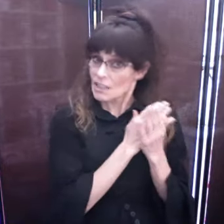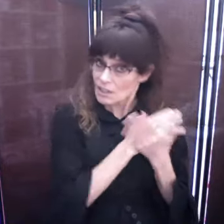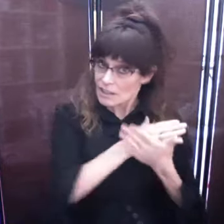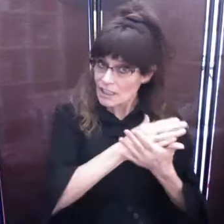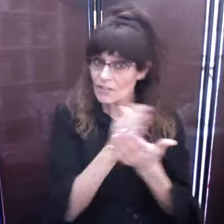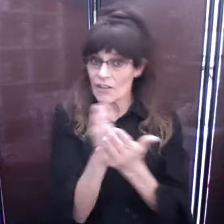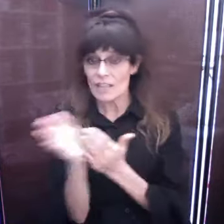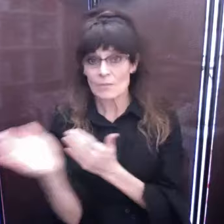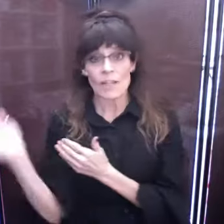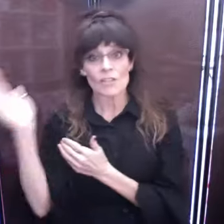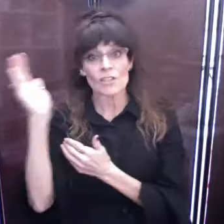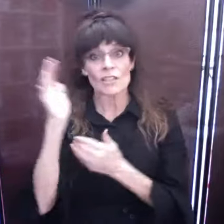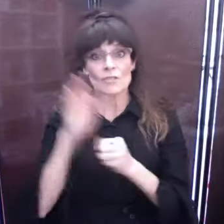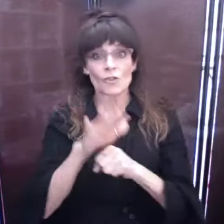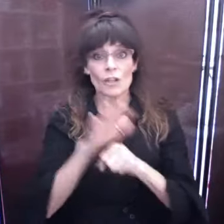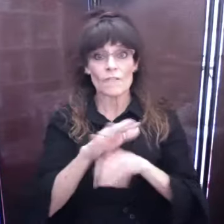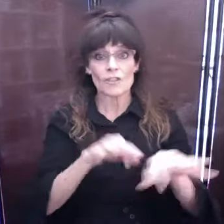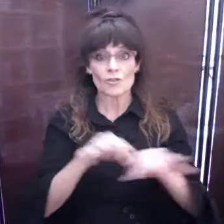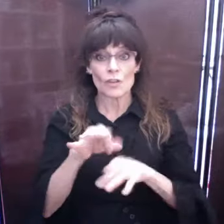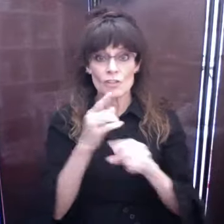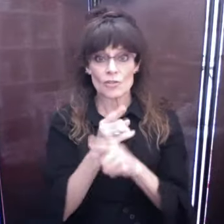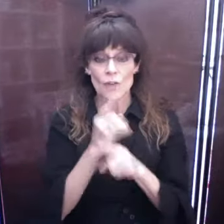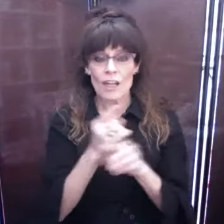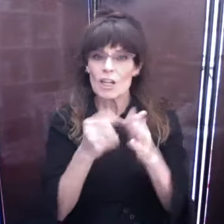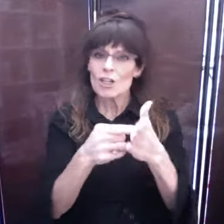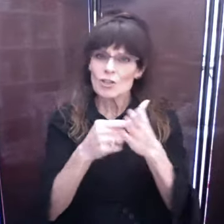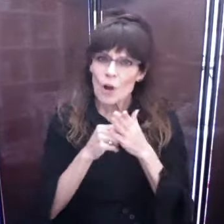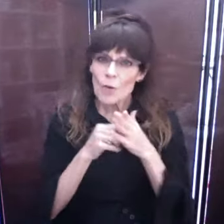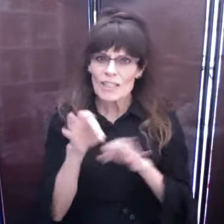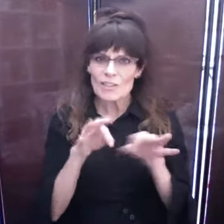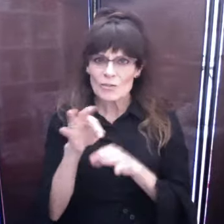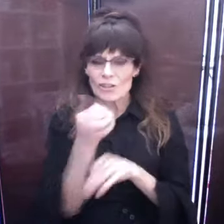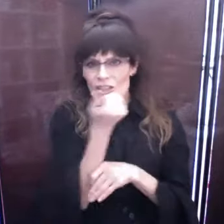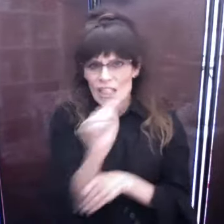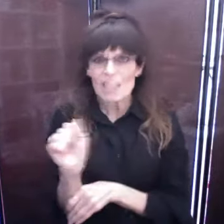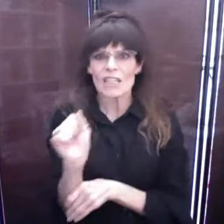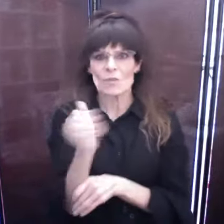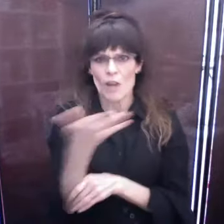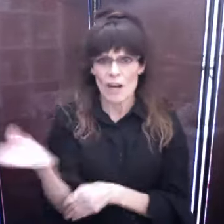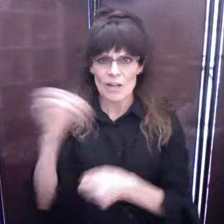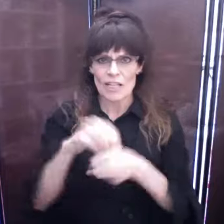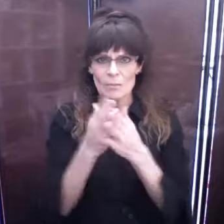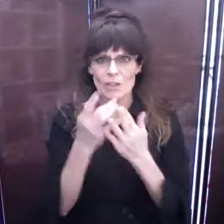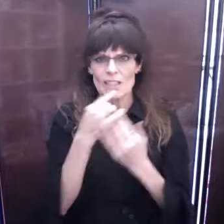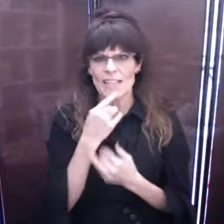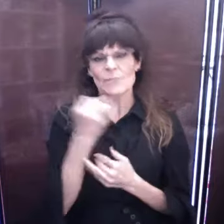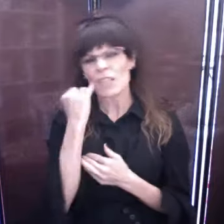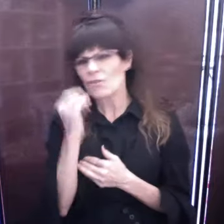because our book is full of instructions, right? Show me the instruction anywhere in there where it says, if you're not sure, go back a couple